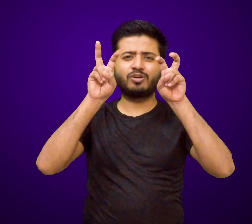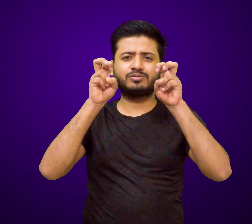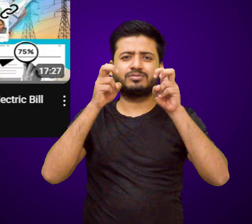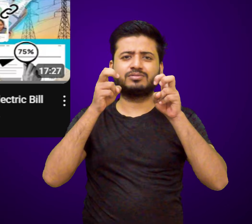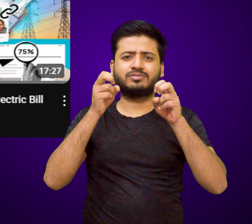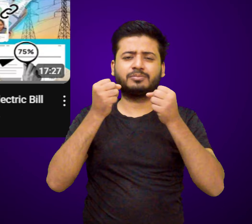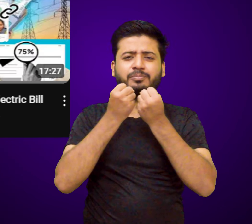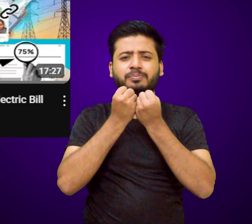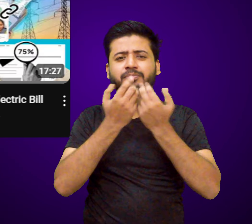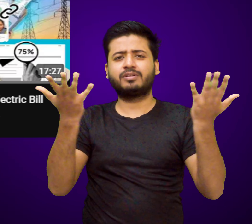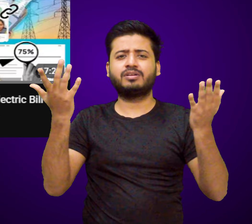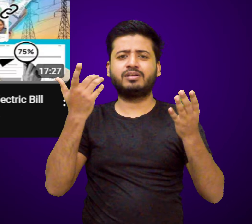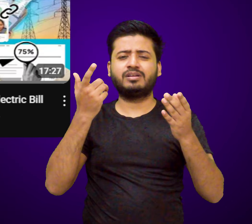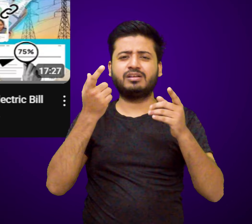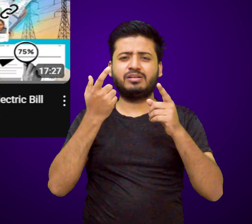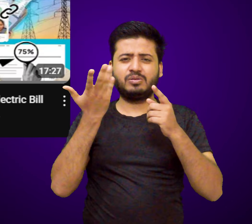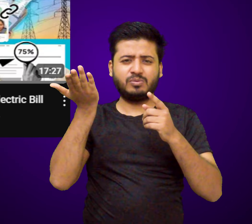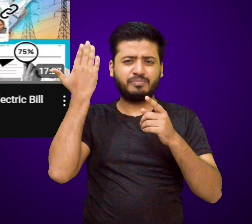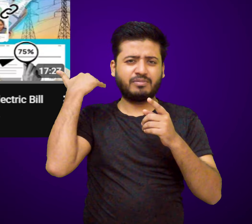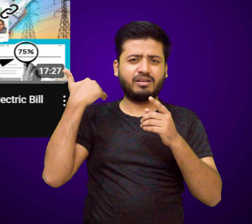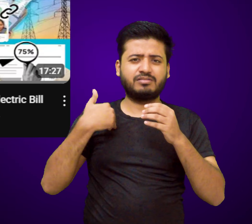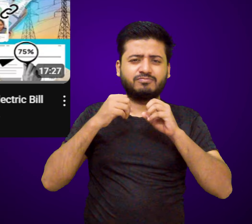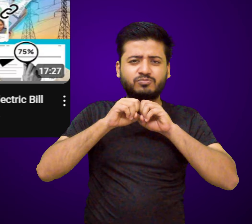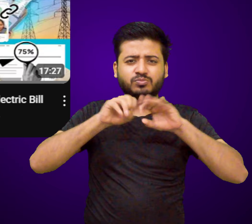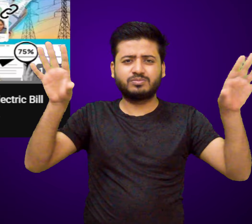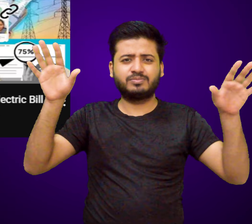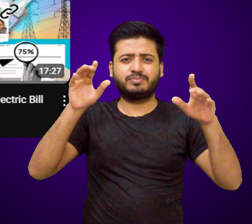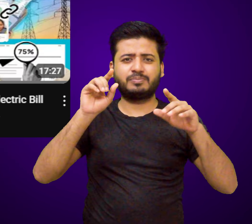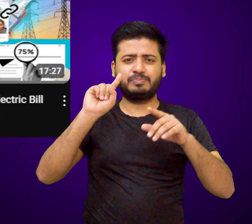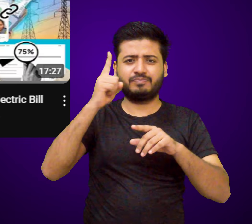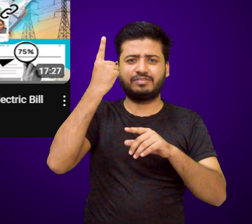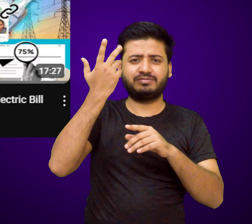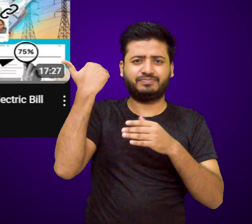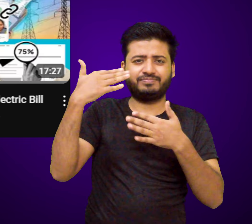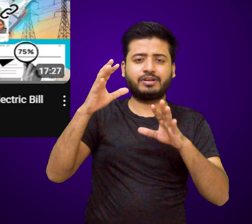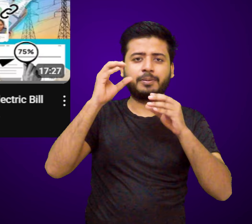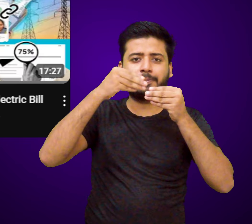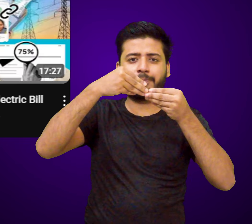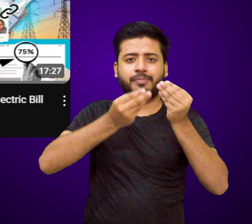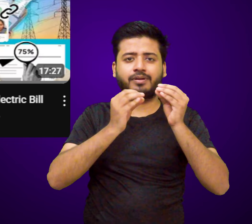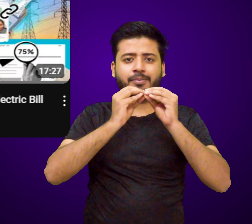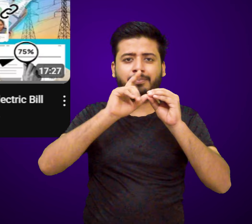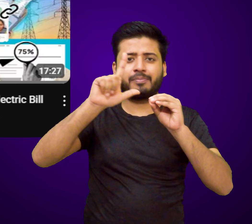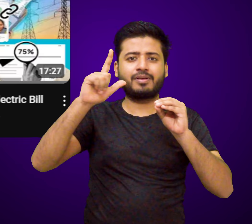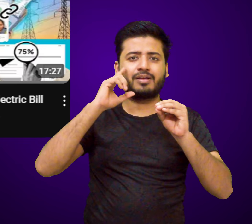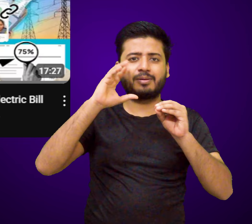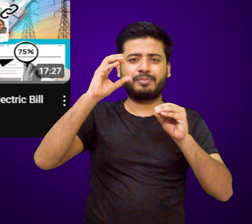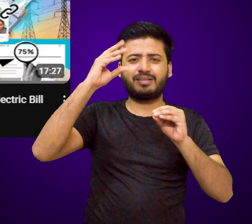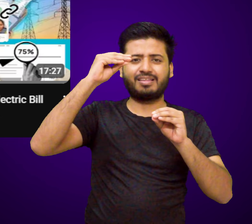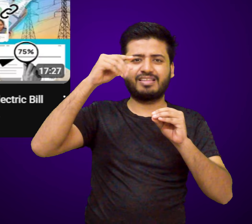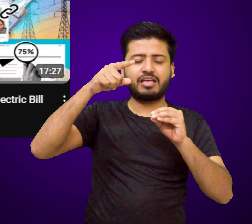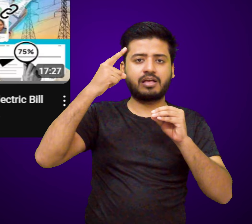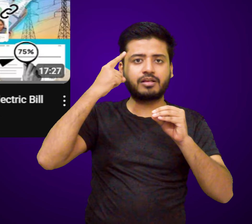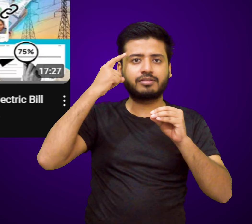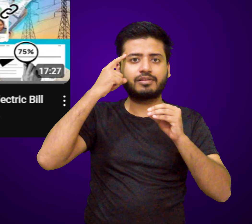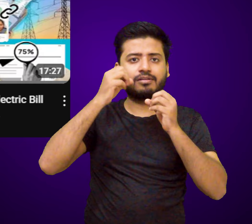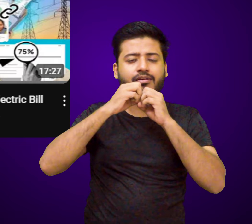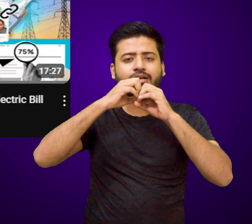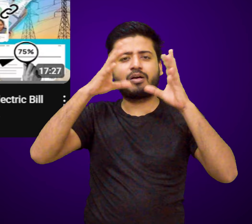is your electricity bill in India for persons with disabilities? You should apply for a subsidized electricity tariff from your local electricity provider or